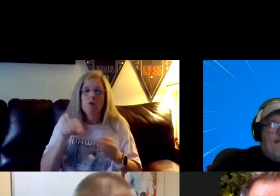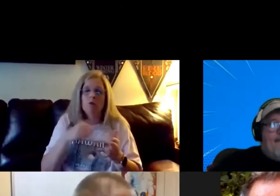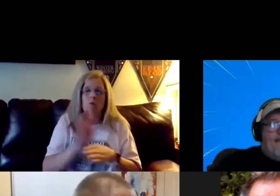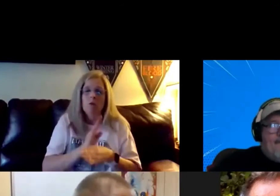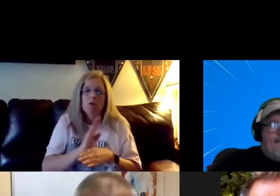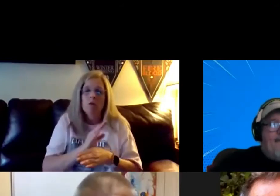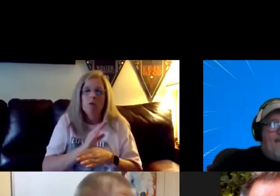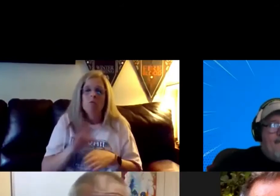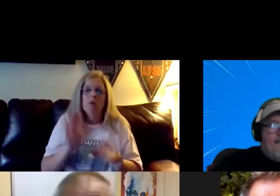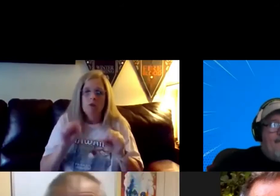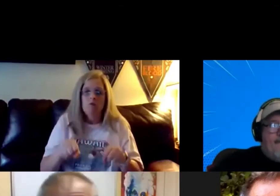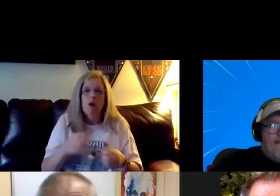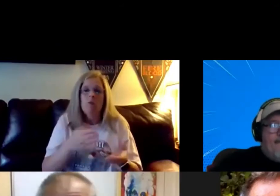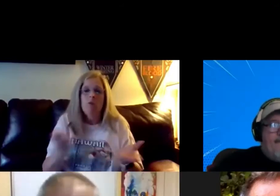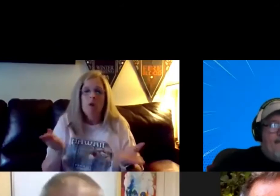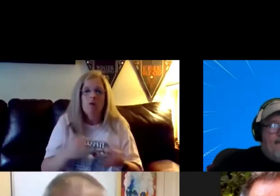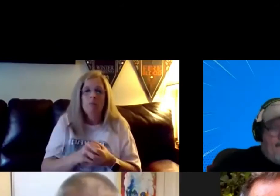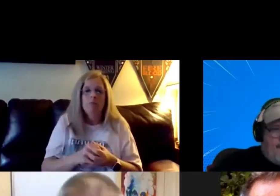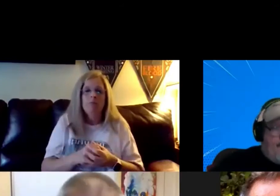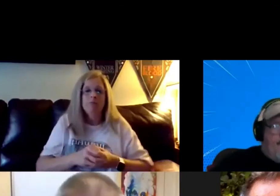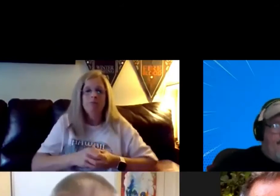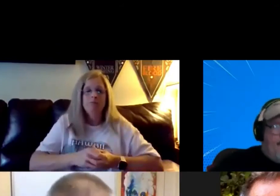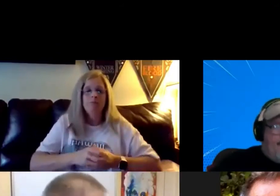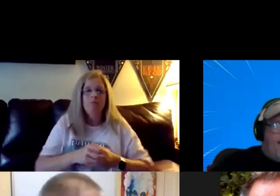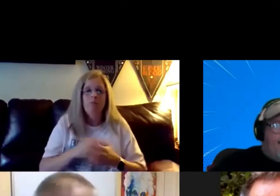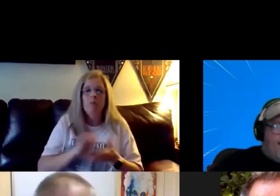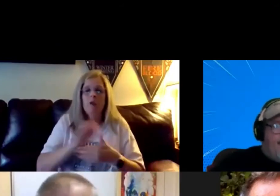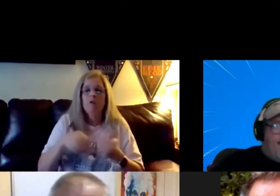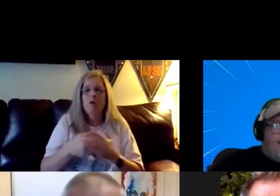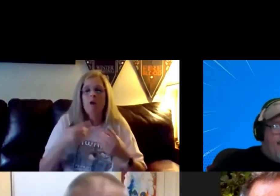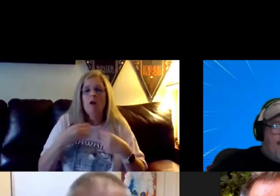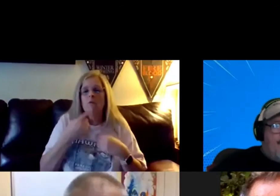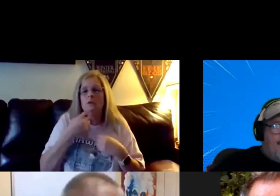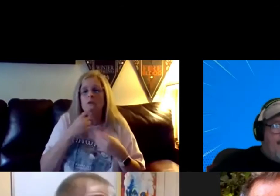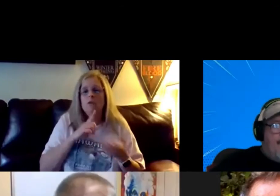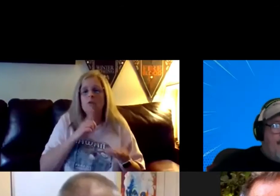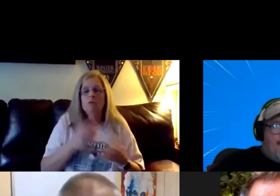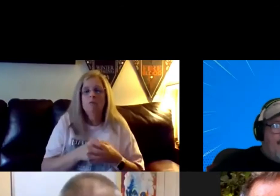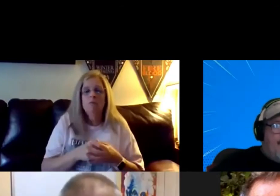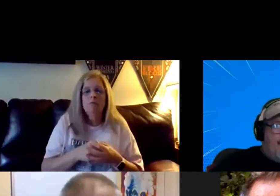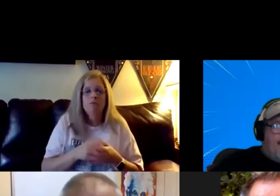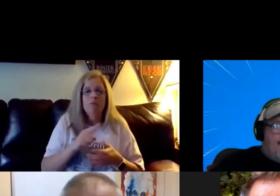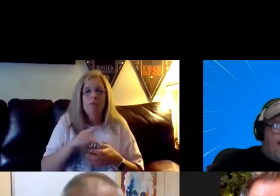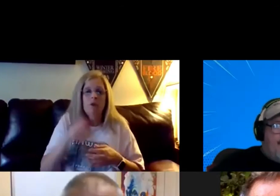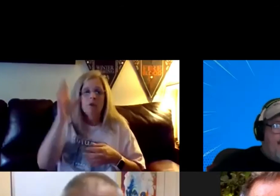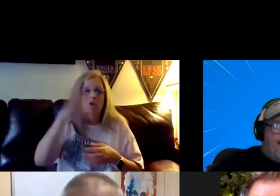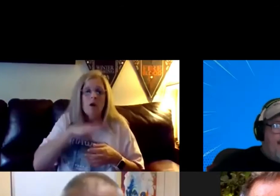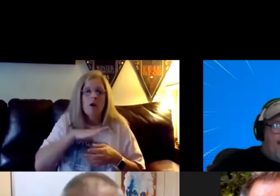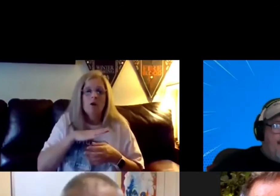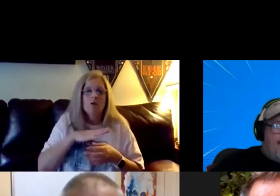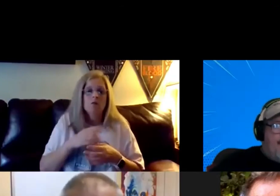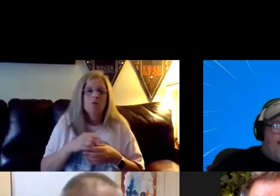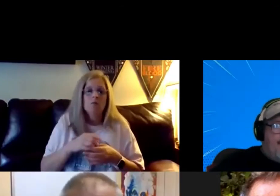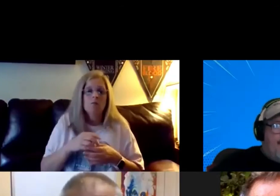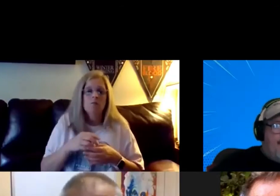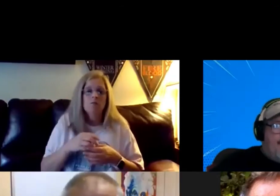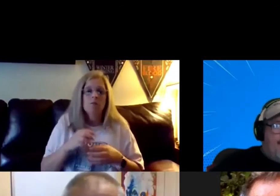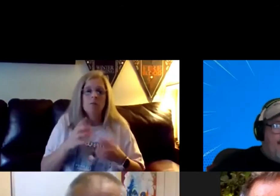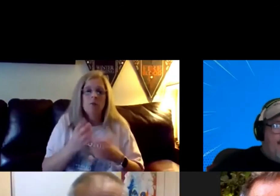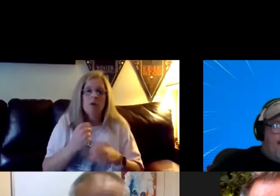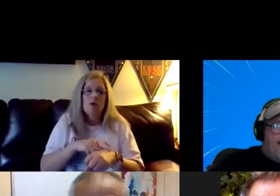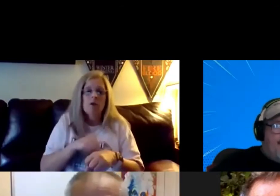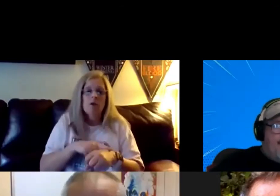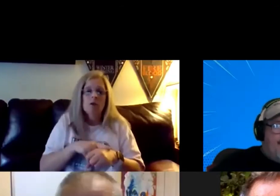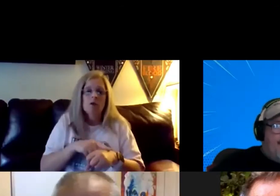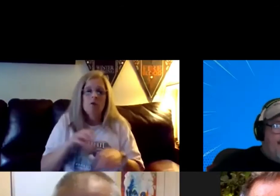there. Really, that's all I really got to say, really. And, you know, these guys, they spend a lot of time doing what they're doing. You know, I'm a